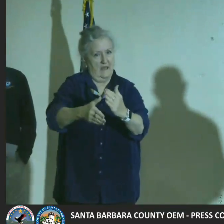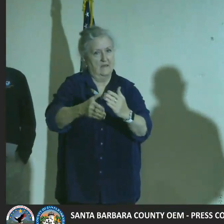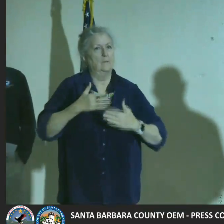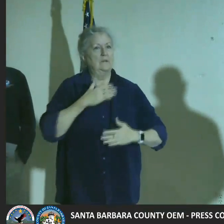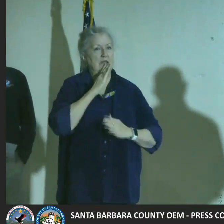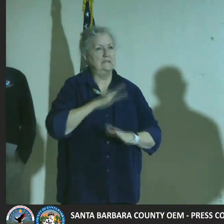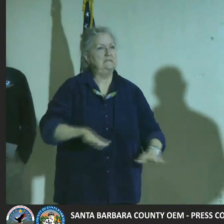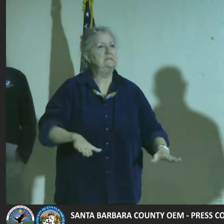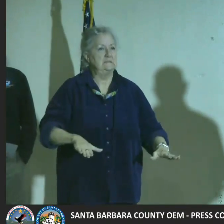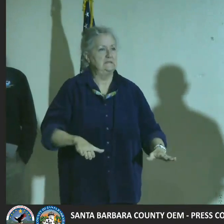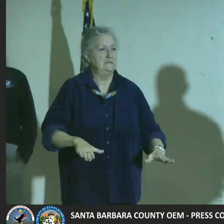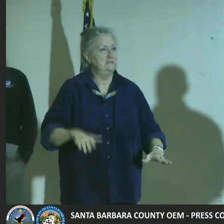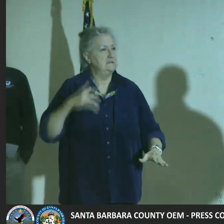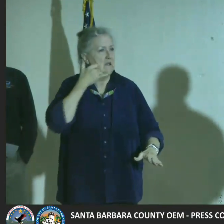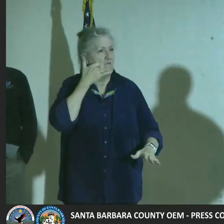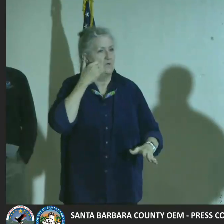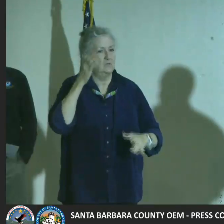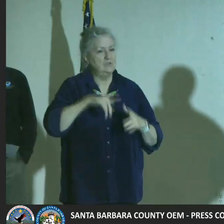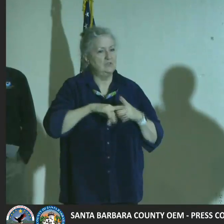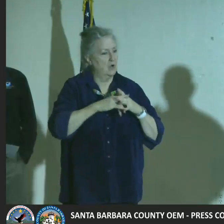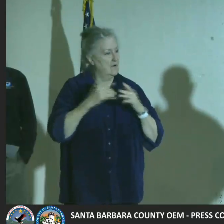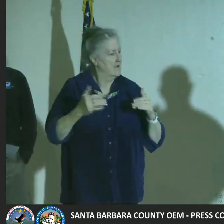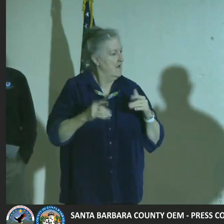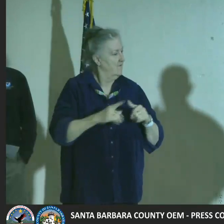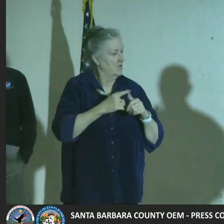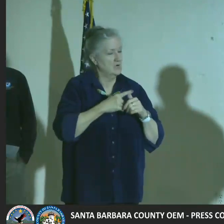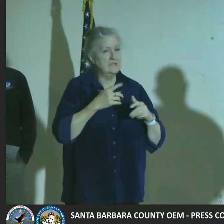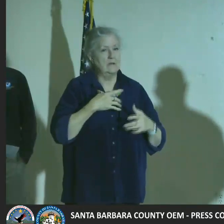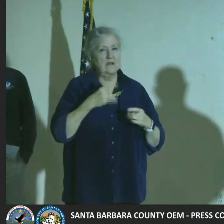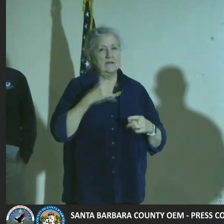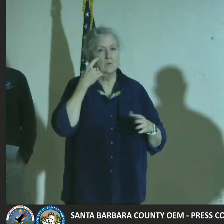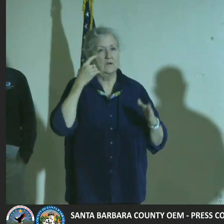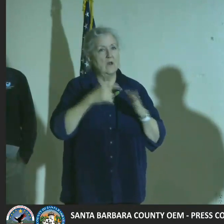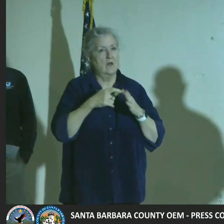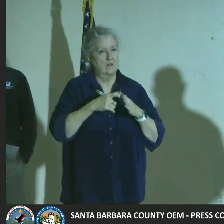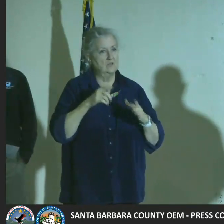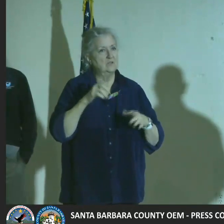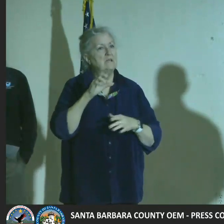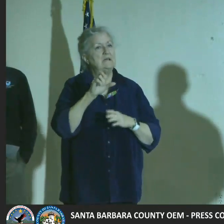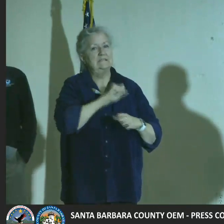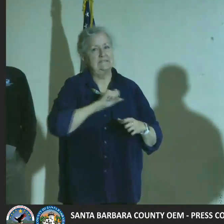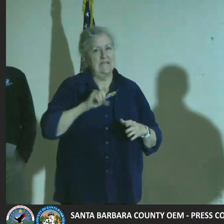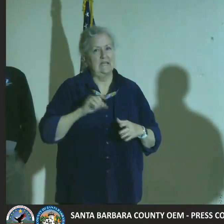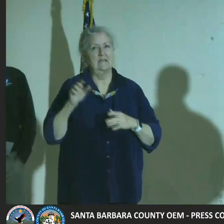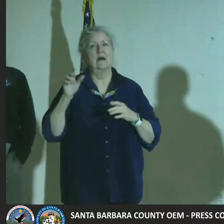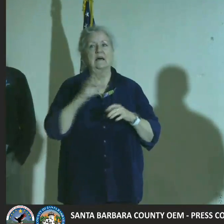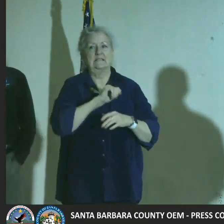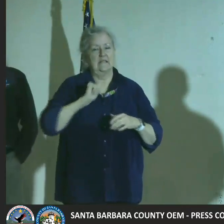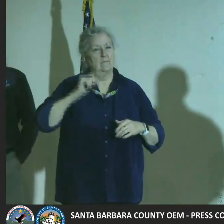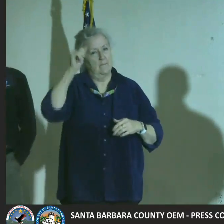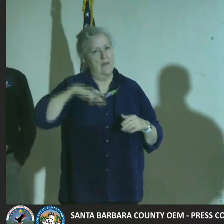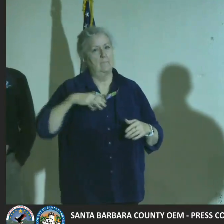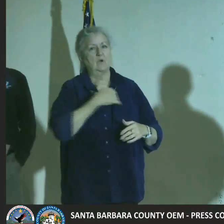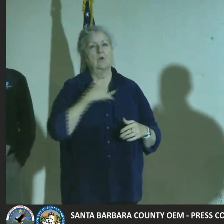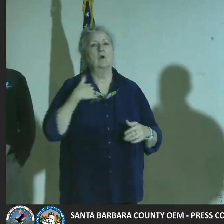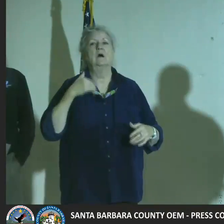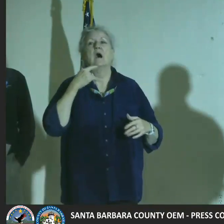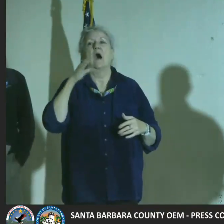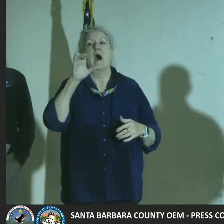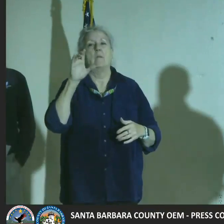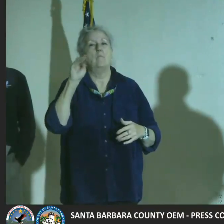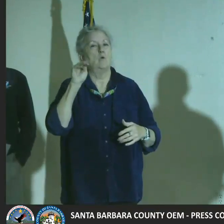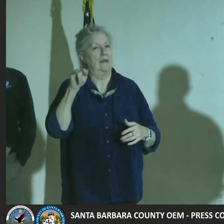cell phones, we'll start. At first, I'd like to acknowledge State Assembly Member Monique Limon, who's in the audience